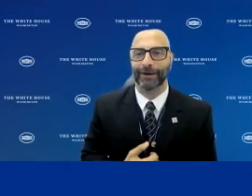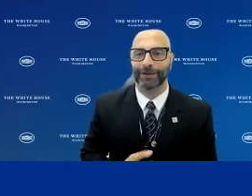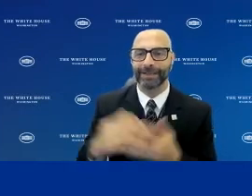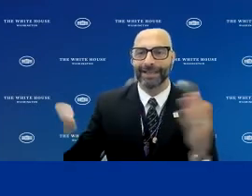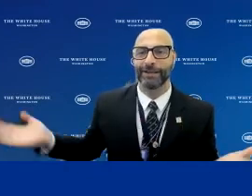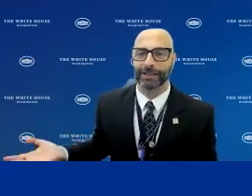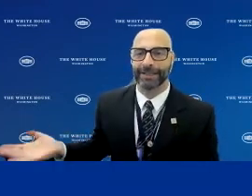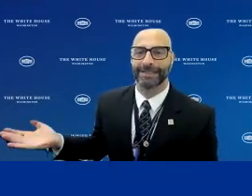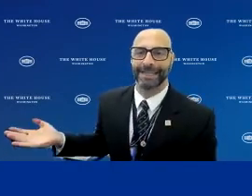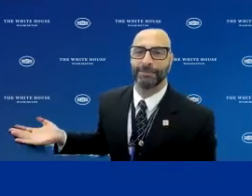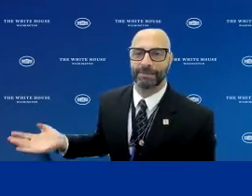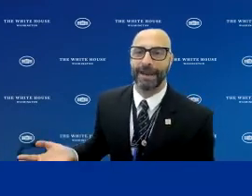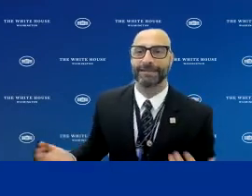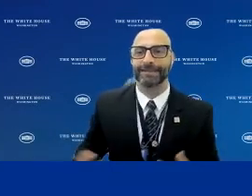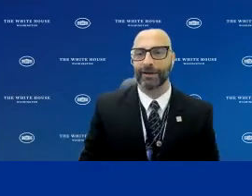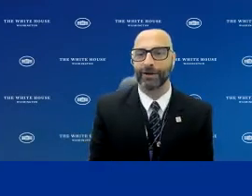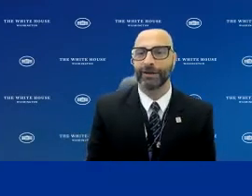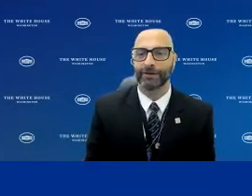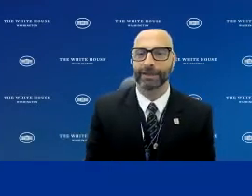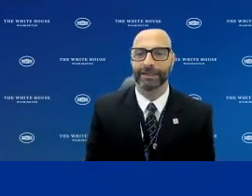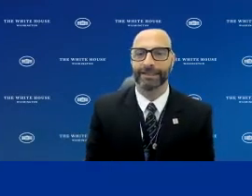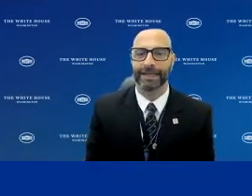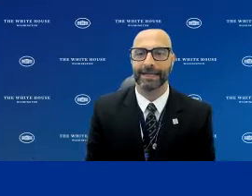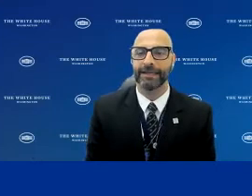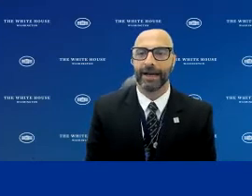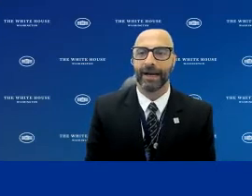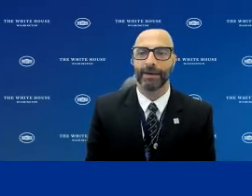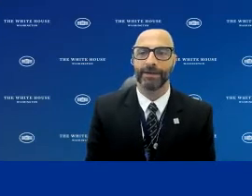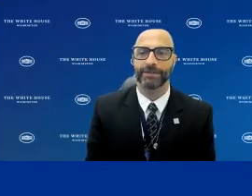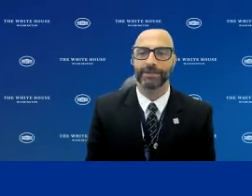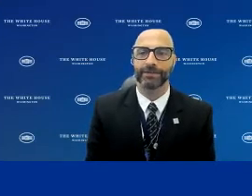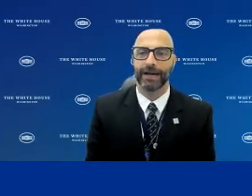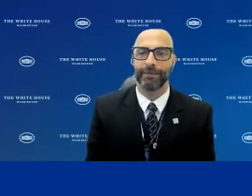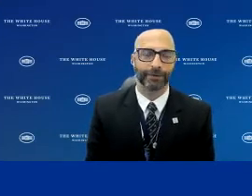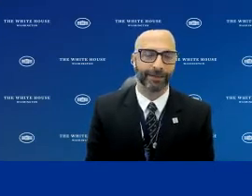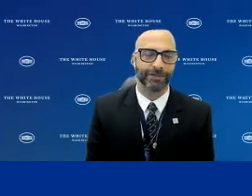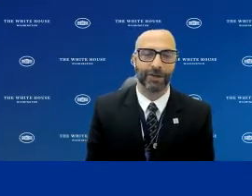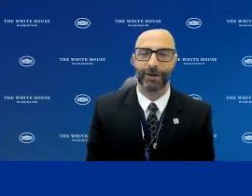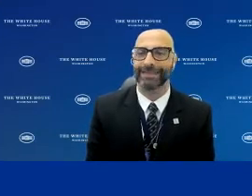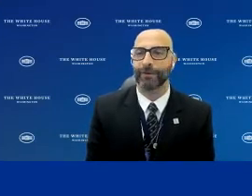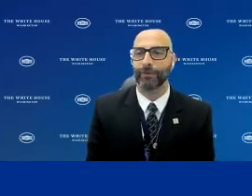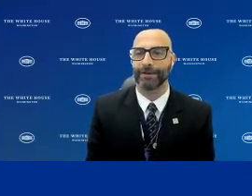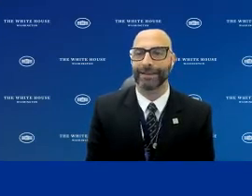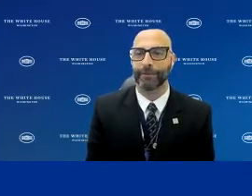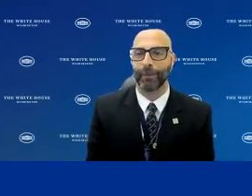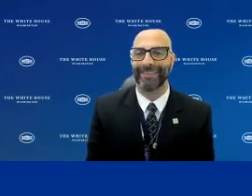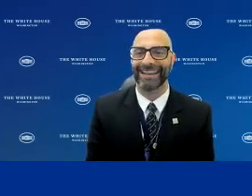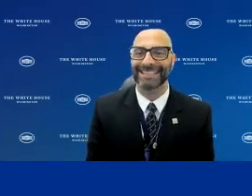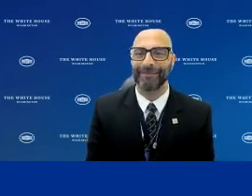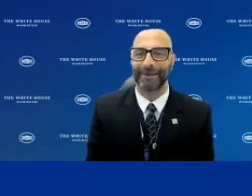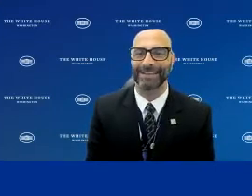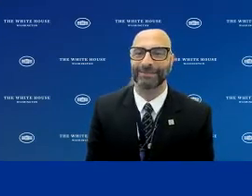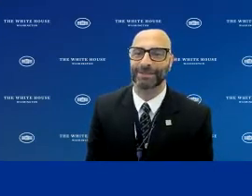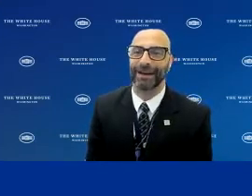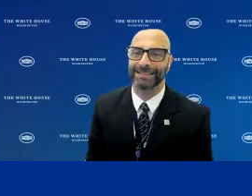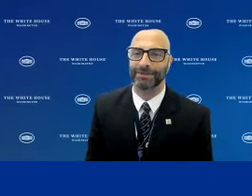get to work with Harold nearly in the same space. So really excited to really show, I think, one of the